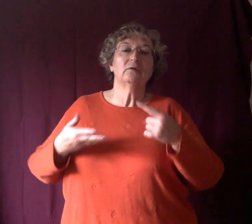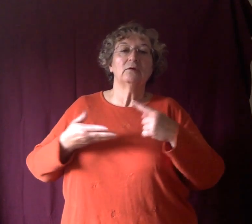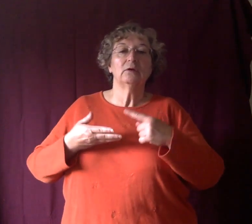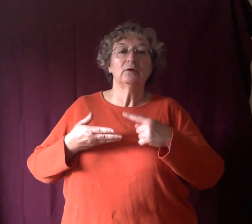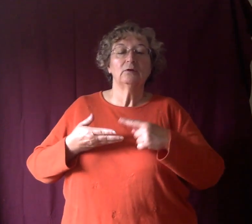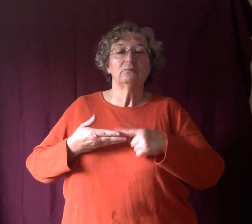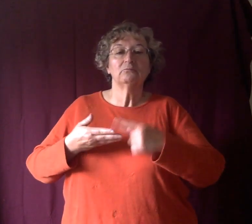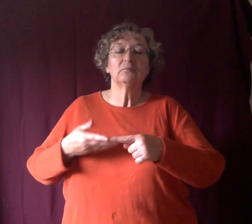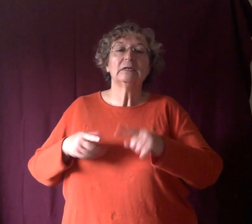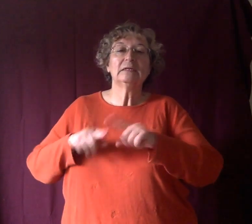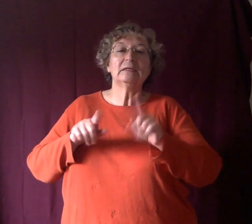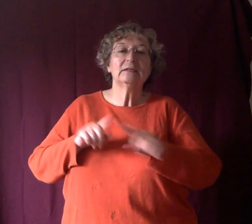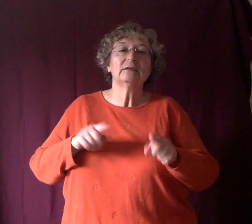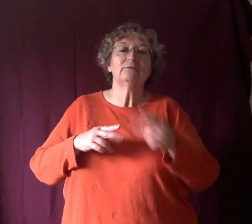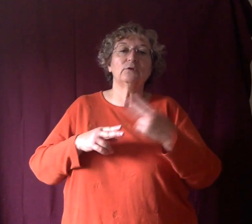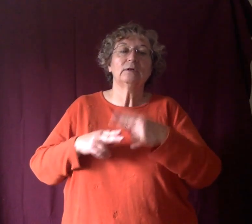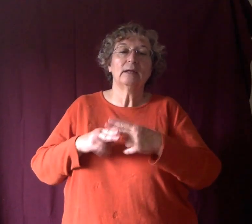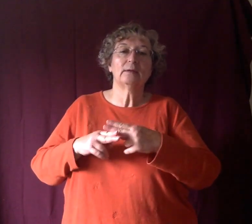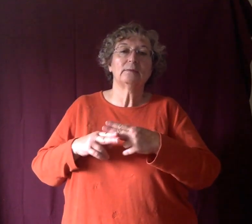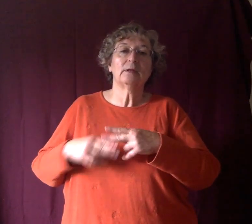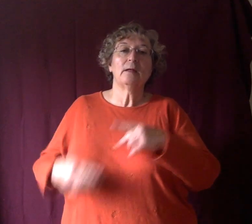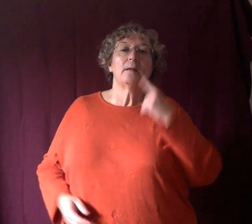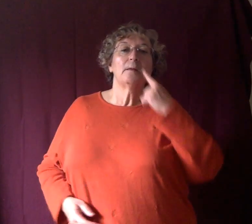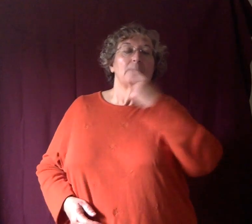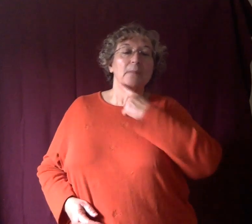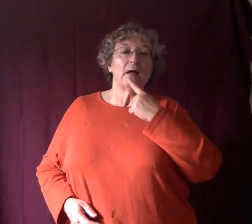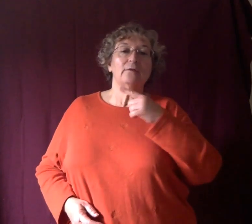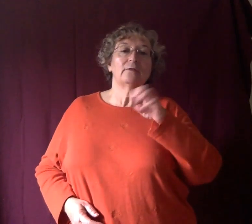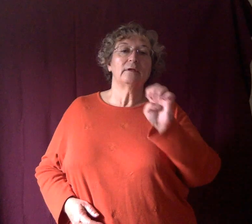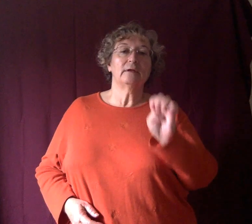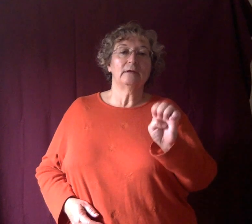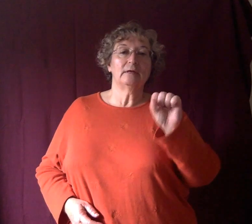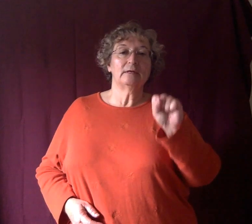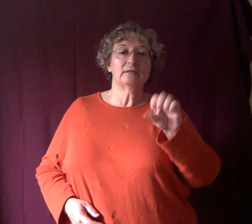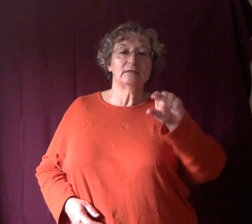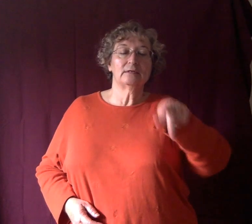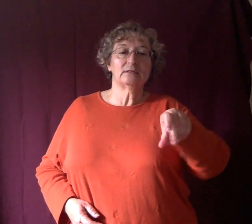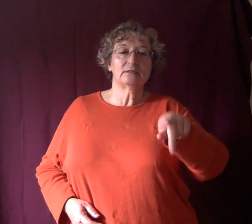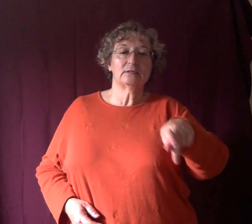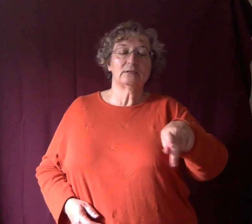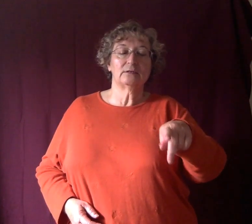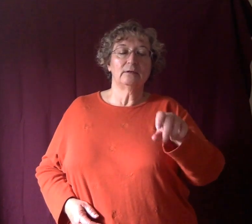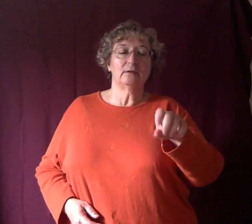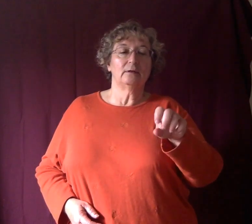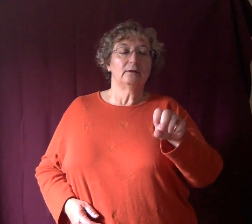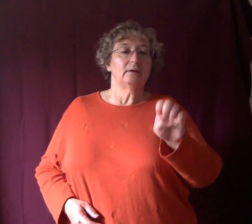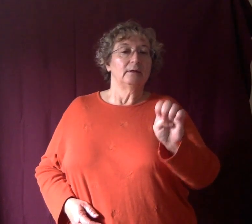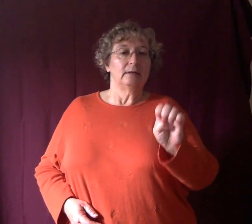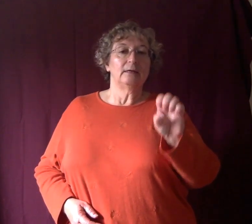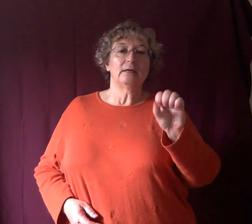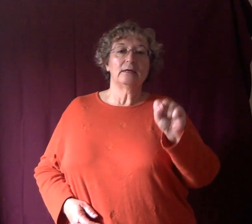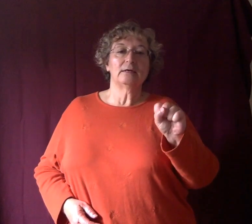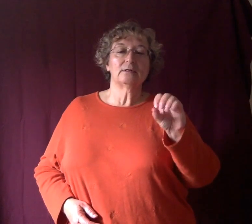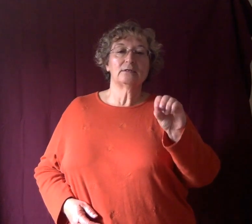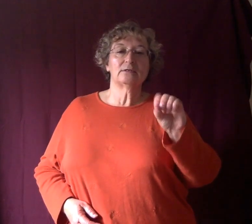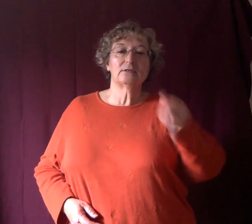the esophagus, the stomach, the small intestine, or the large intestine. And in any of these regions, we're going to see